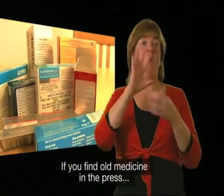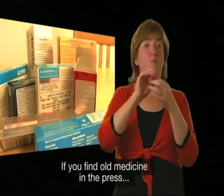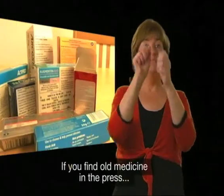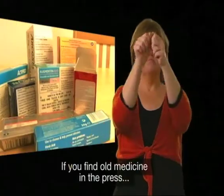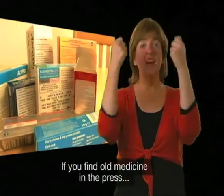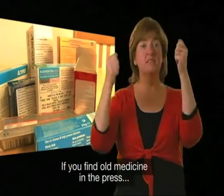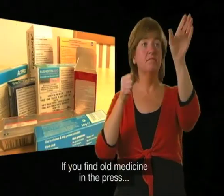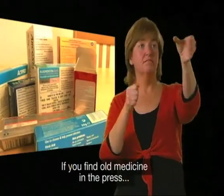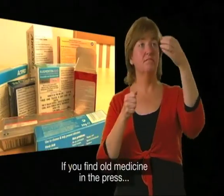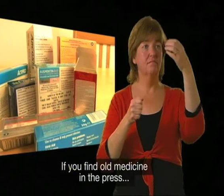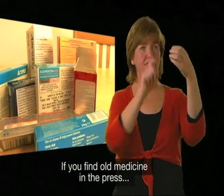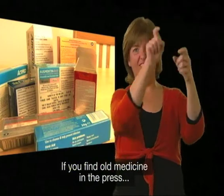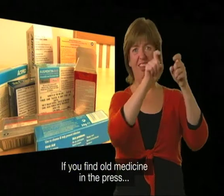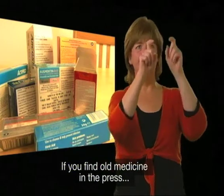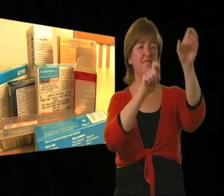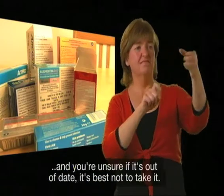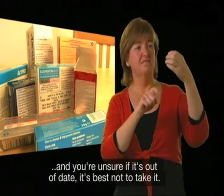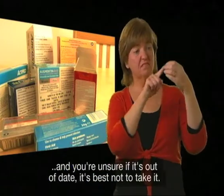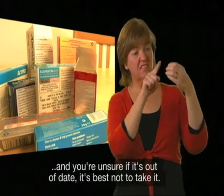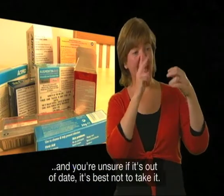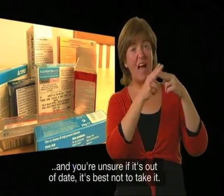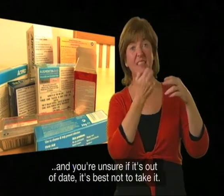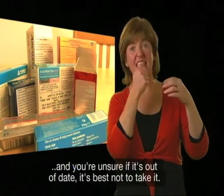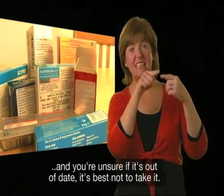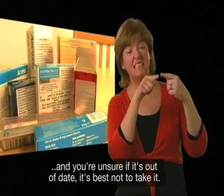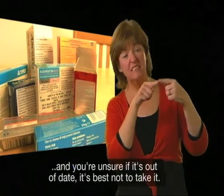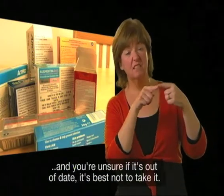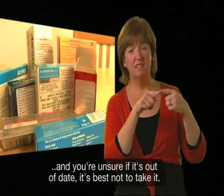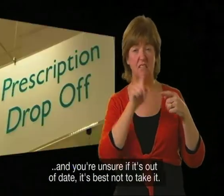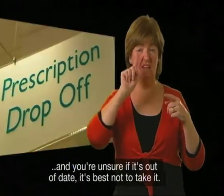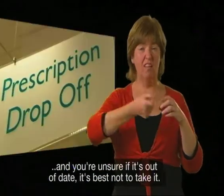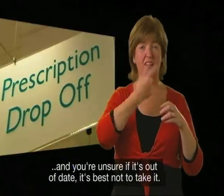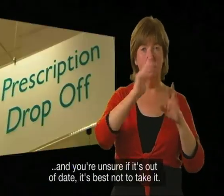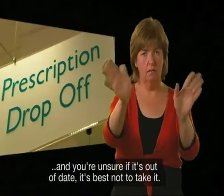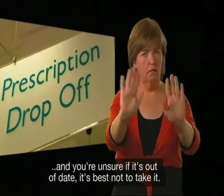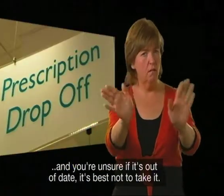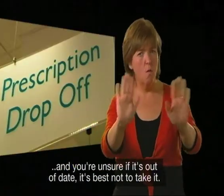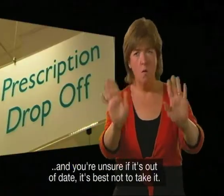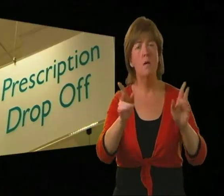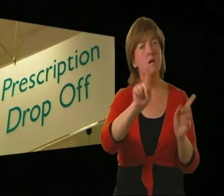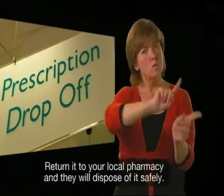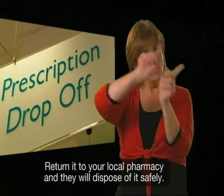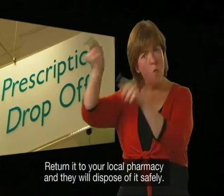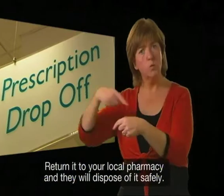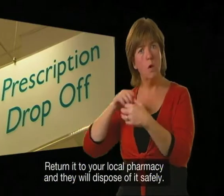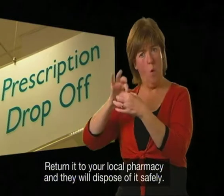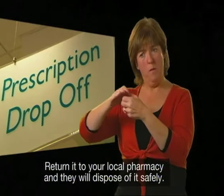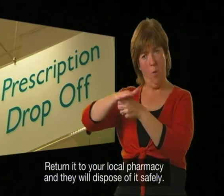If you find old medicine in the press and you're unsure if it's out of date, it's best not to take it. Return it to your